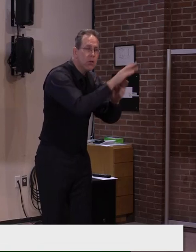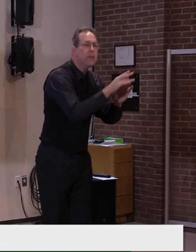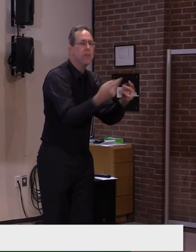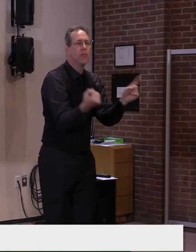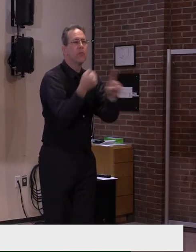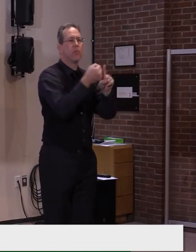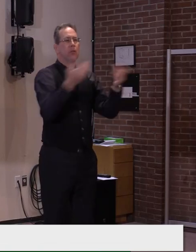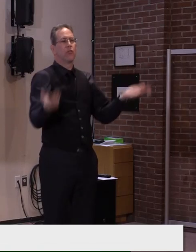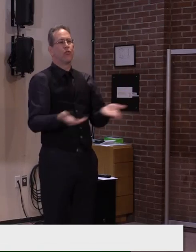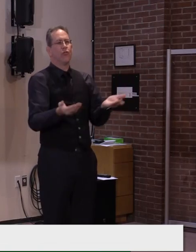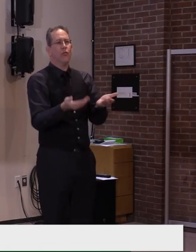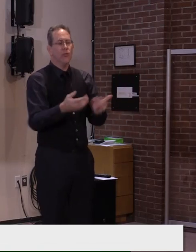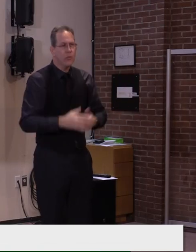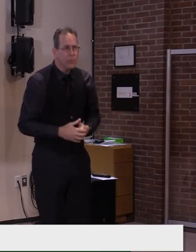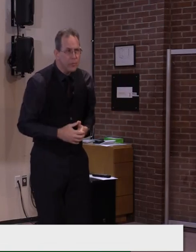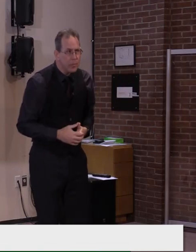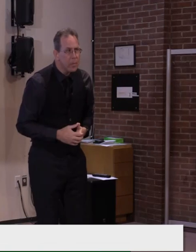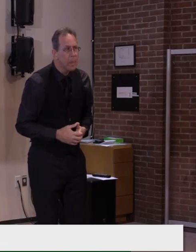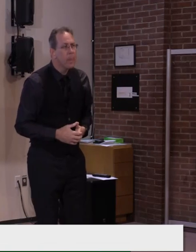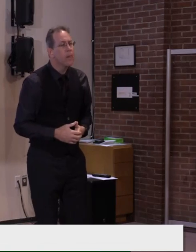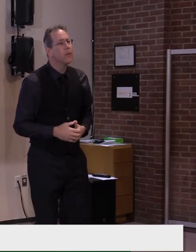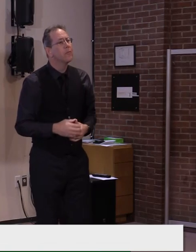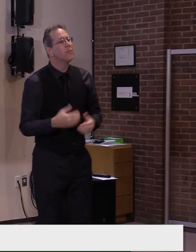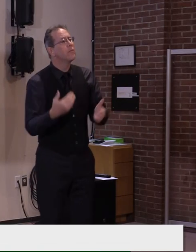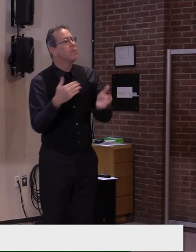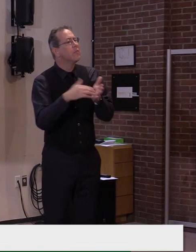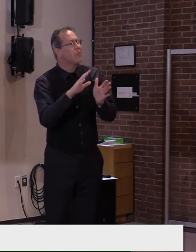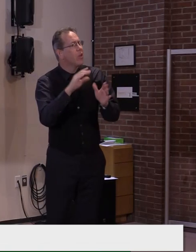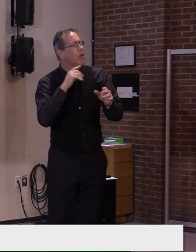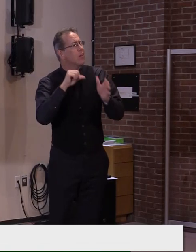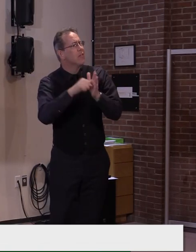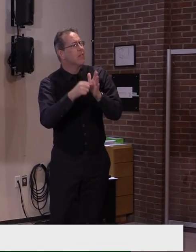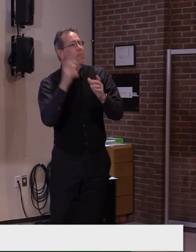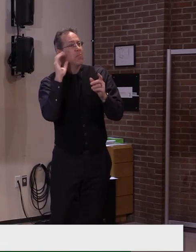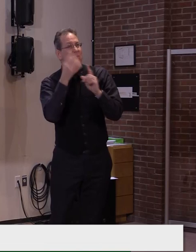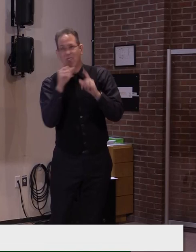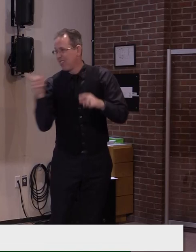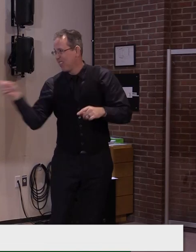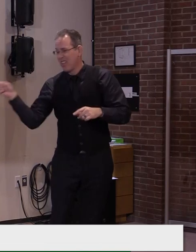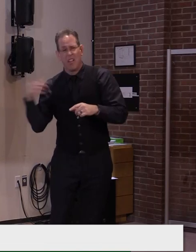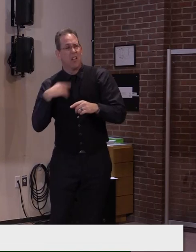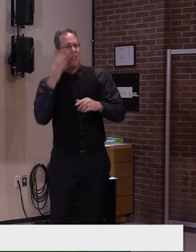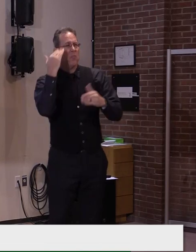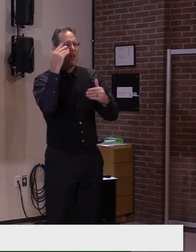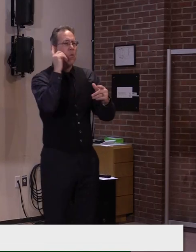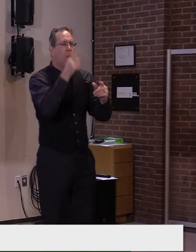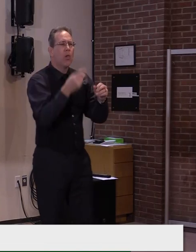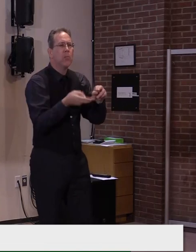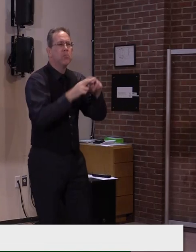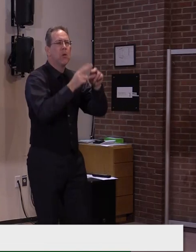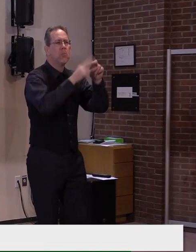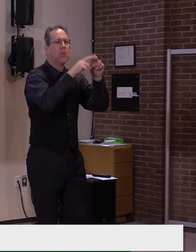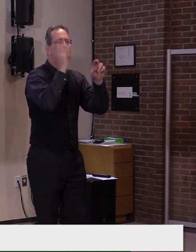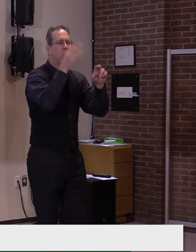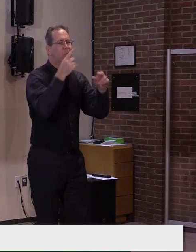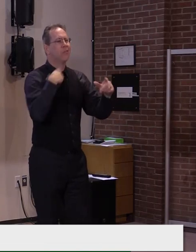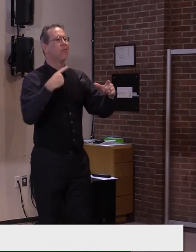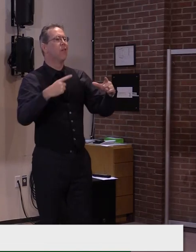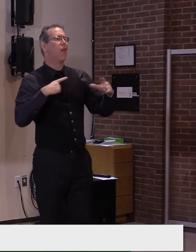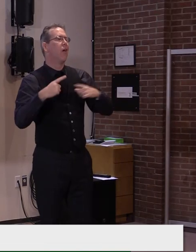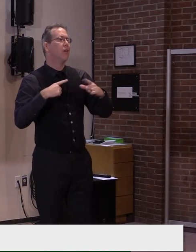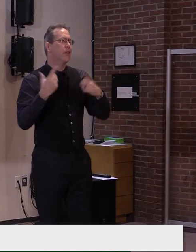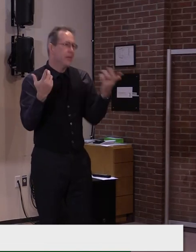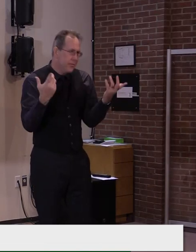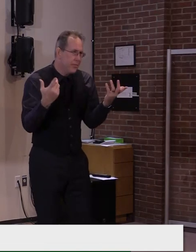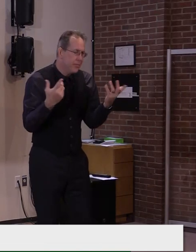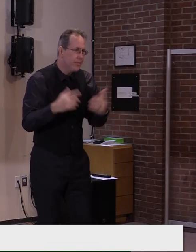again, we do expect cases to remain elevated and to increase following the holidays with the Omicron variant, but the impact that that will have